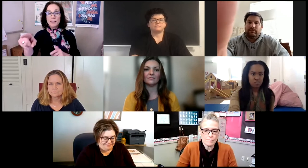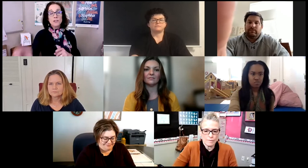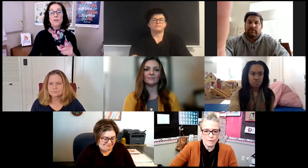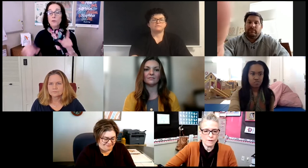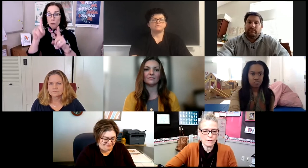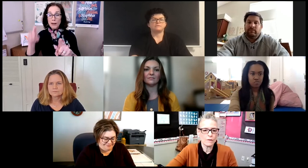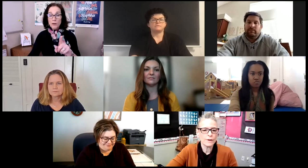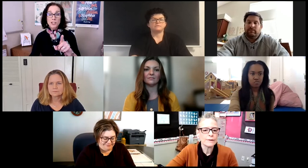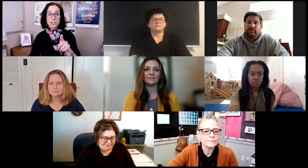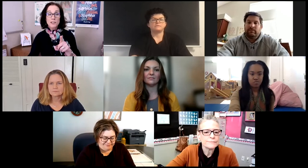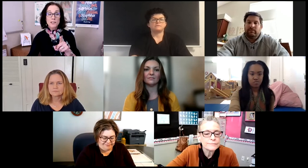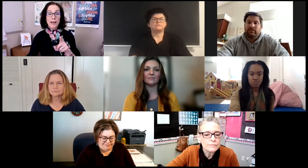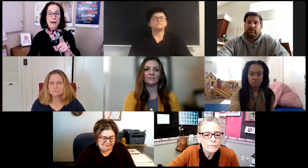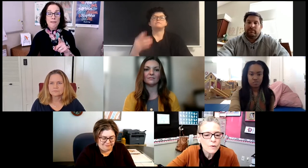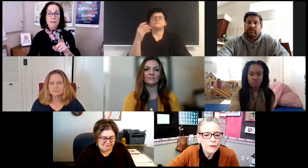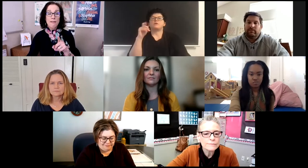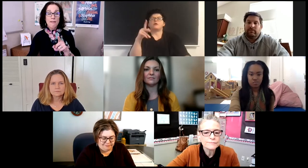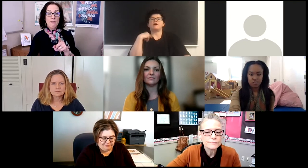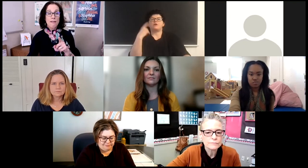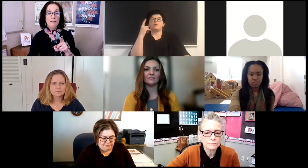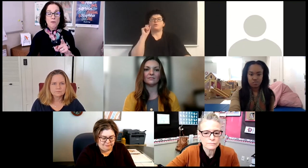All right, so